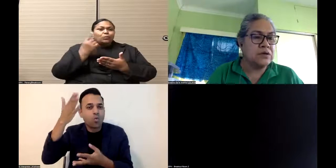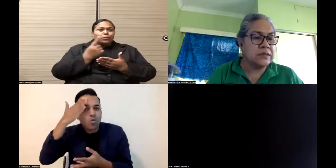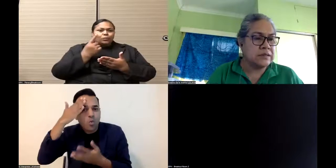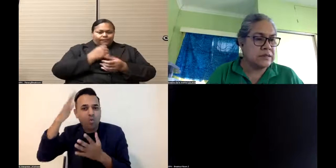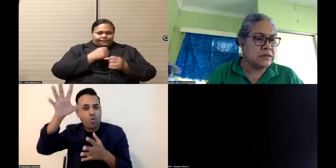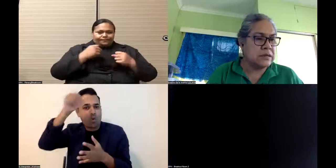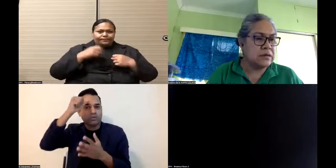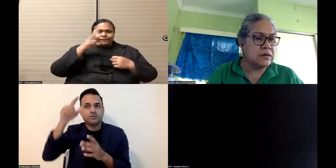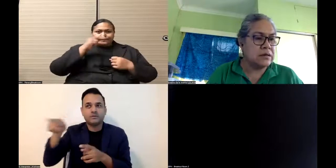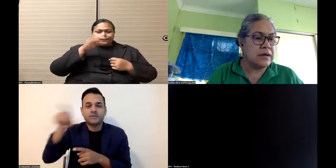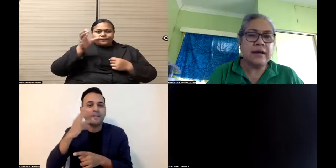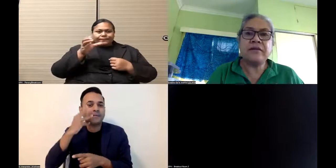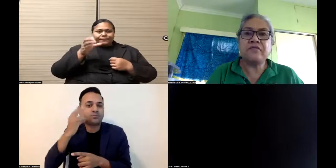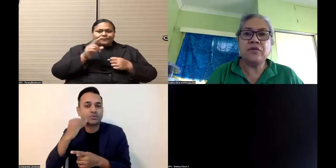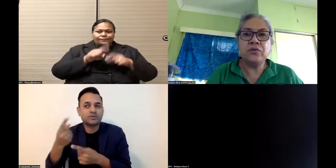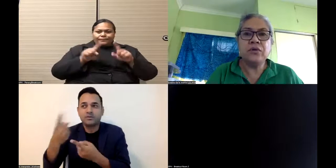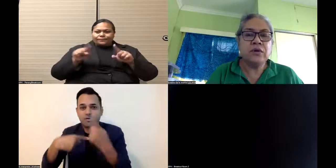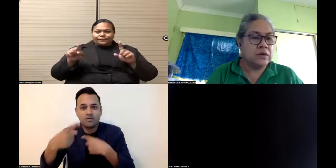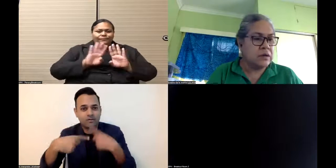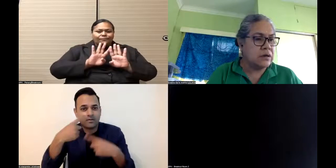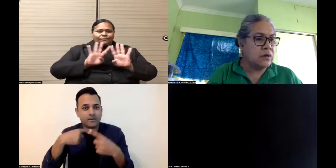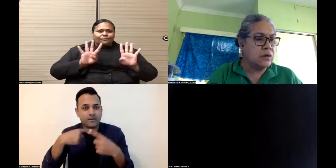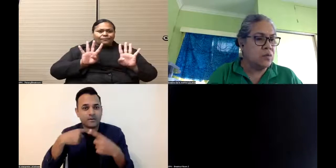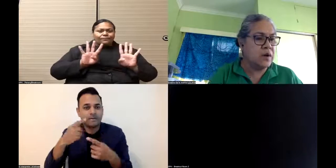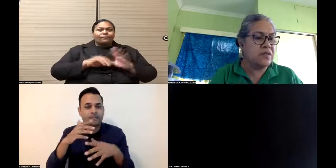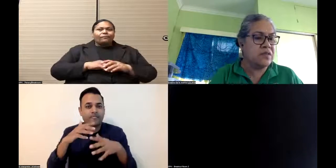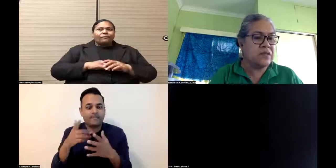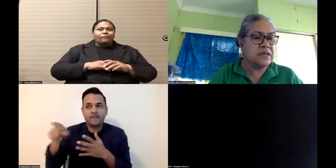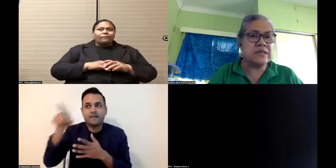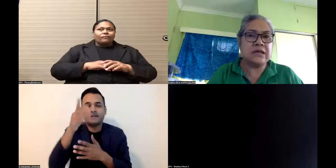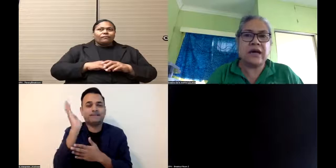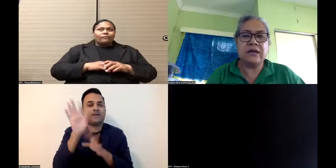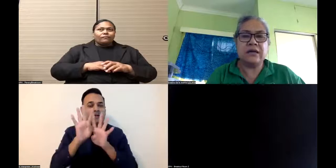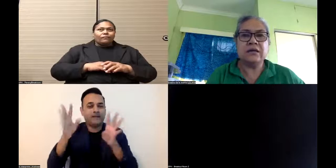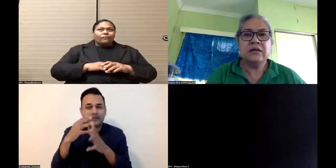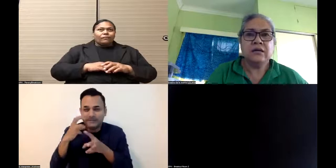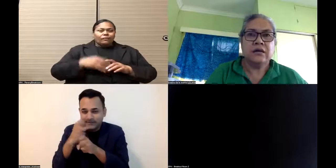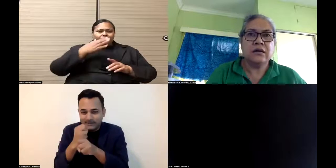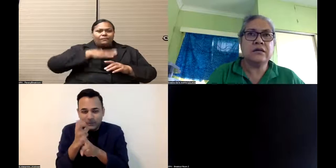If I could just highlight a few, one of the things that